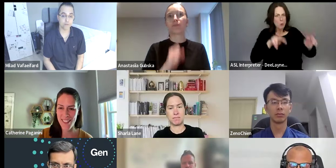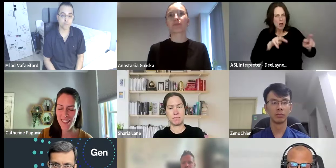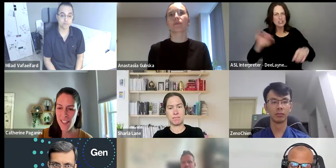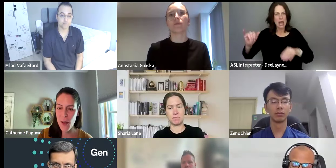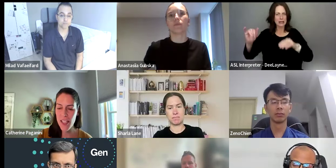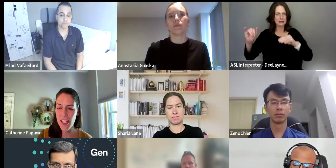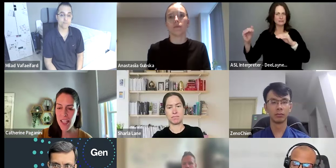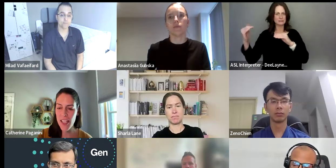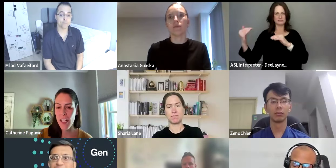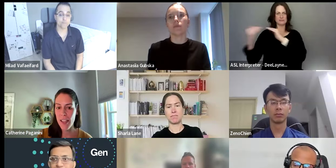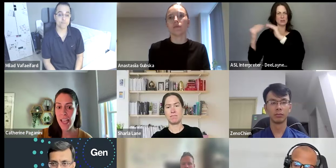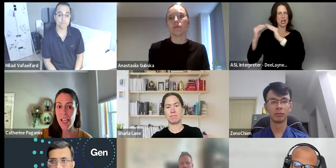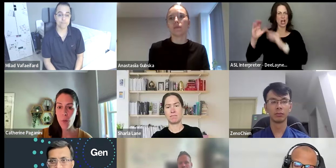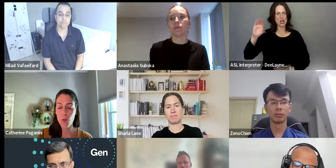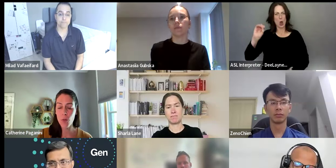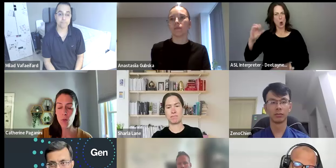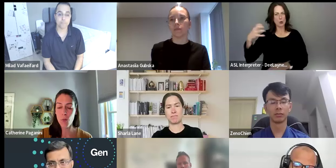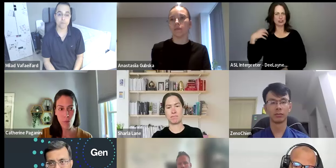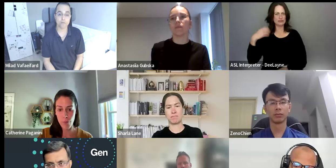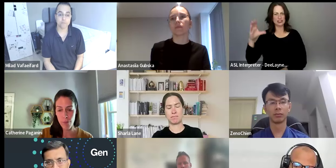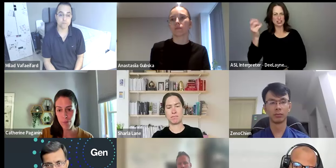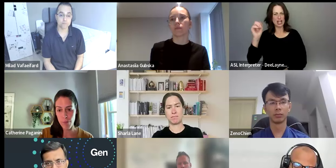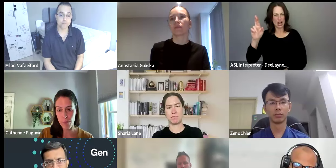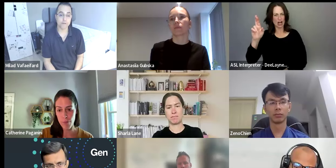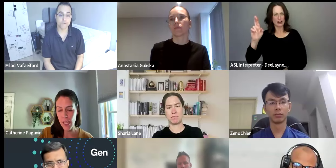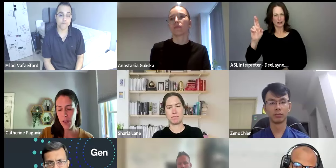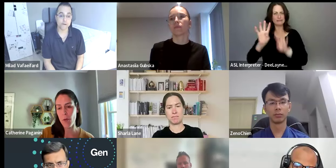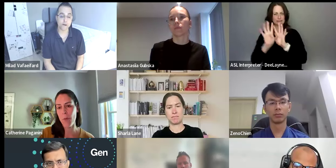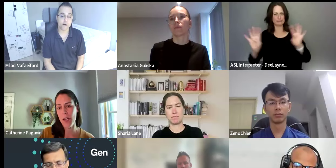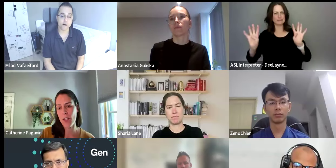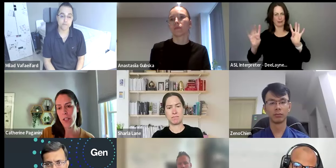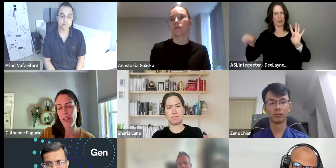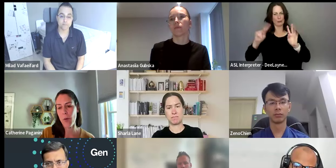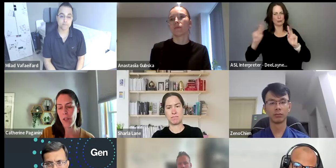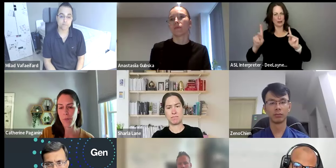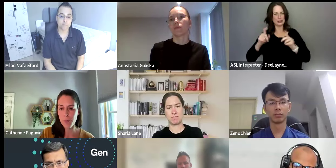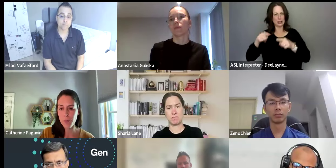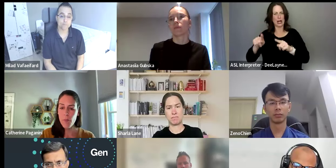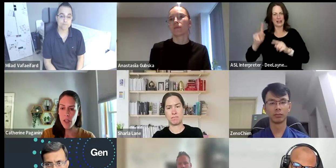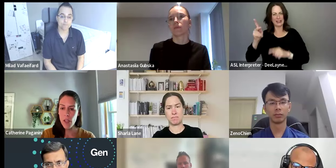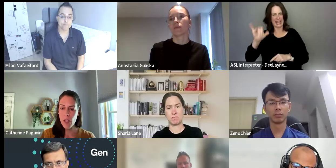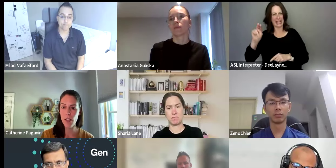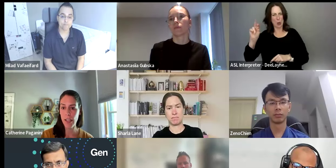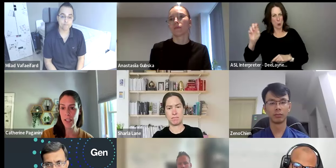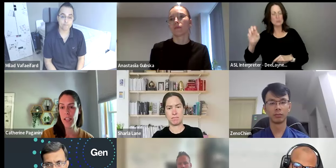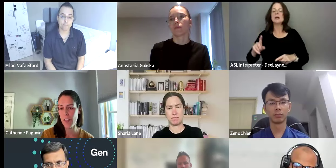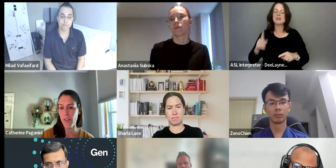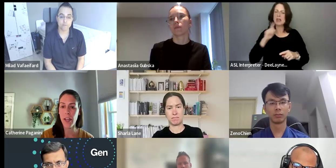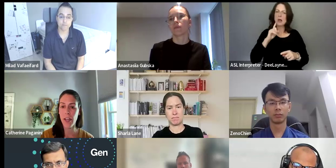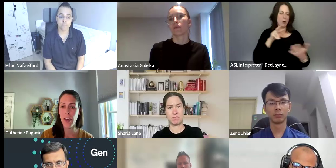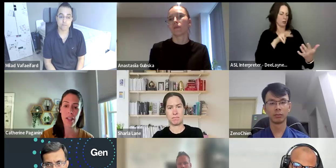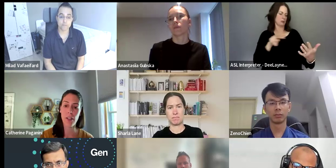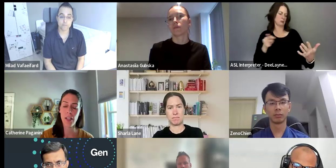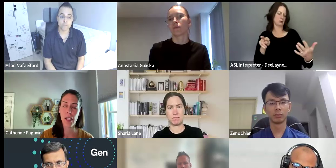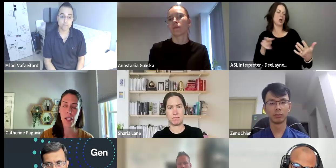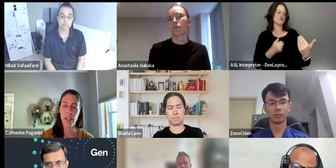stage during the keynote, they will see like what the recommendation is, and they will like